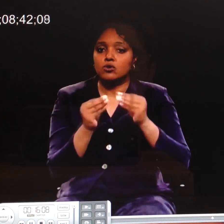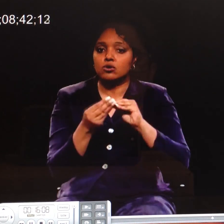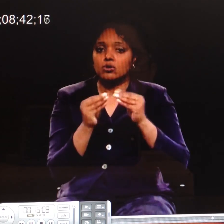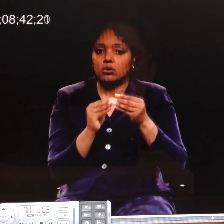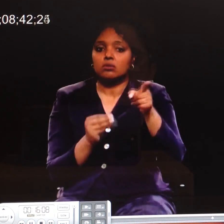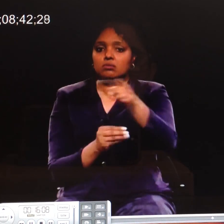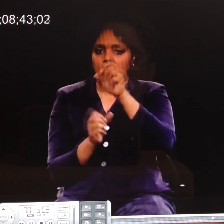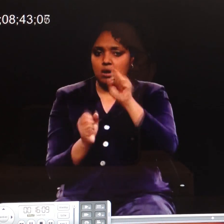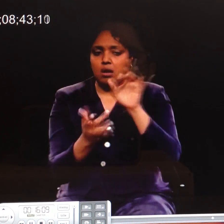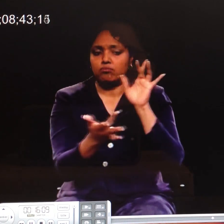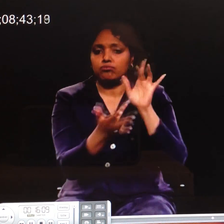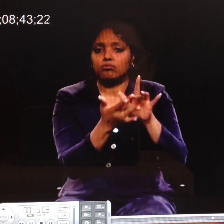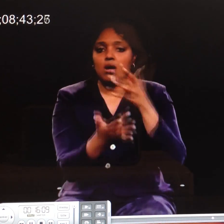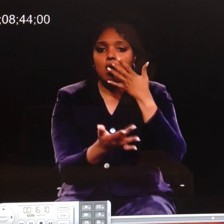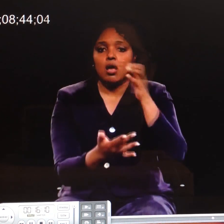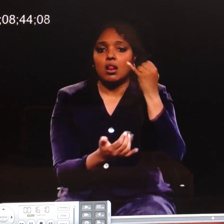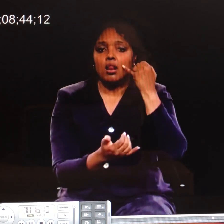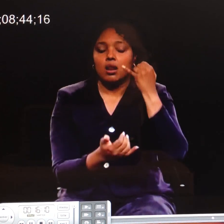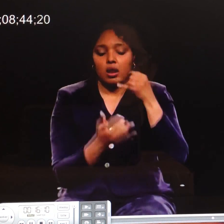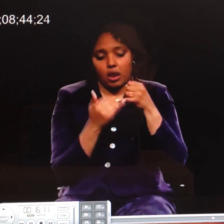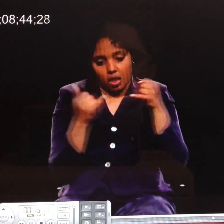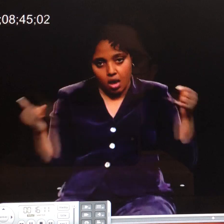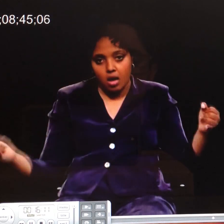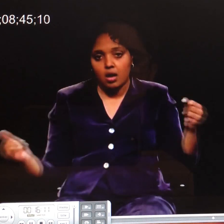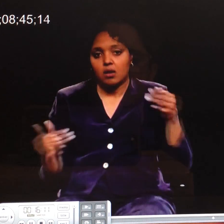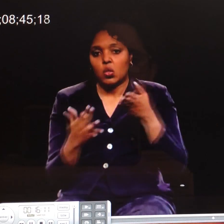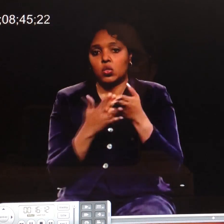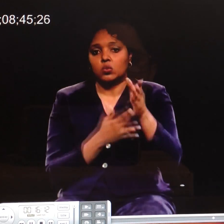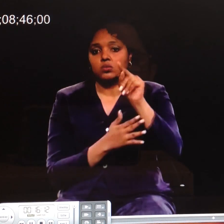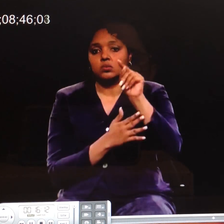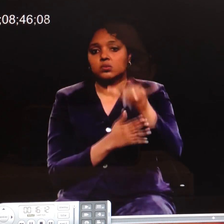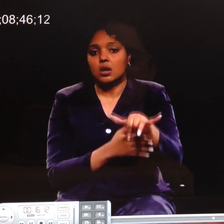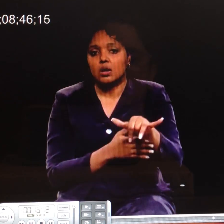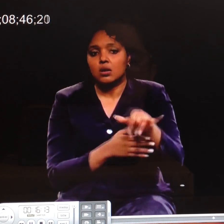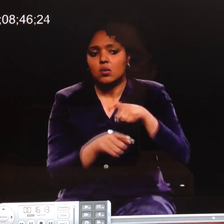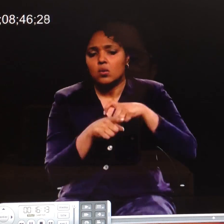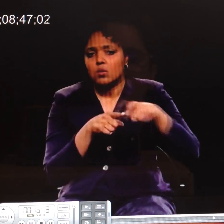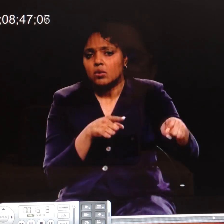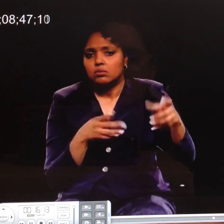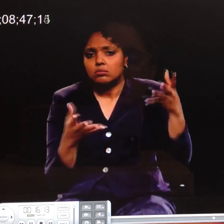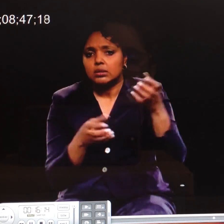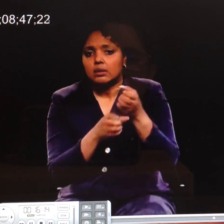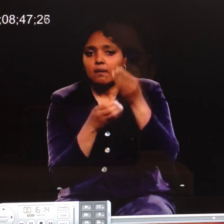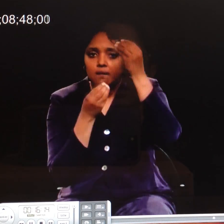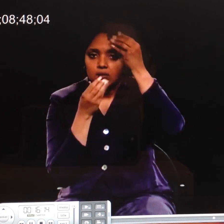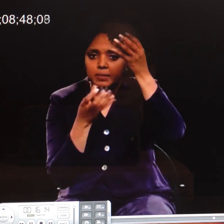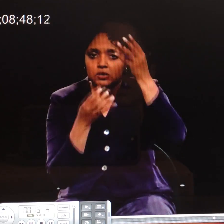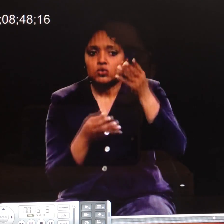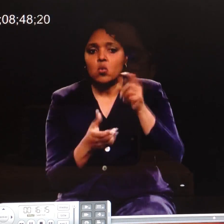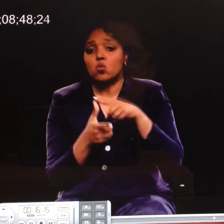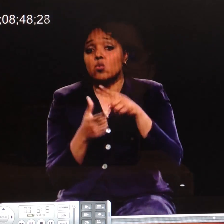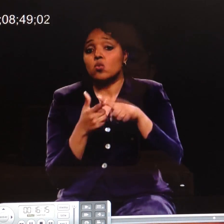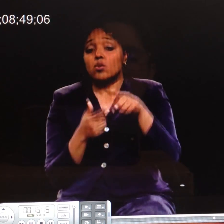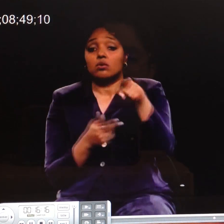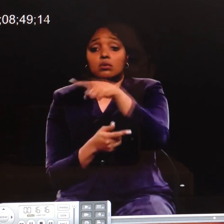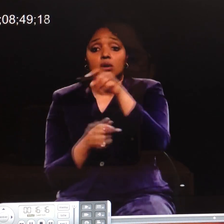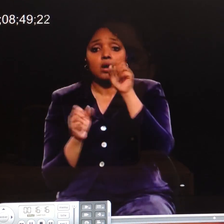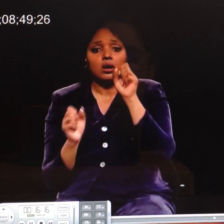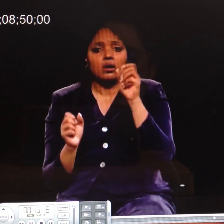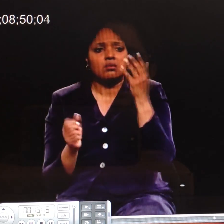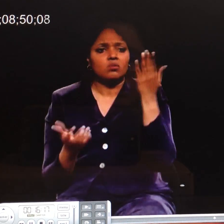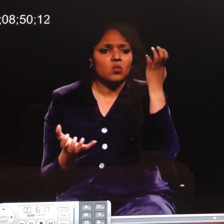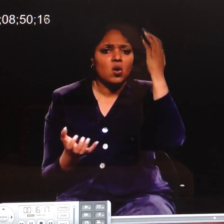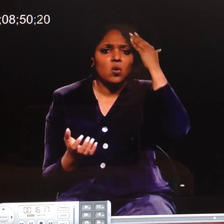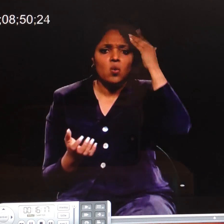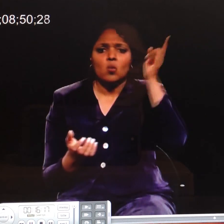service announcements on TV and using closed captionings. And so they also set